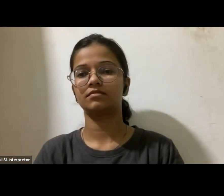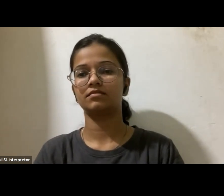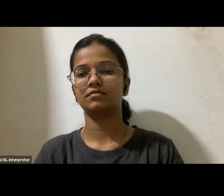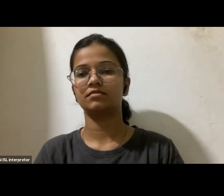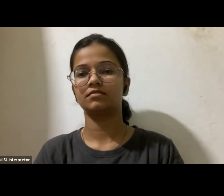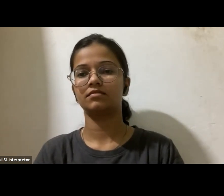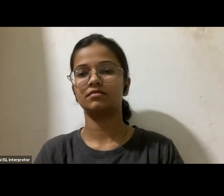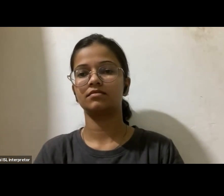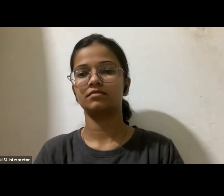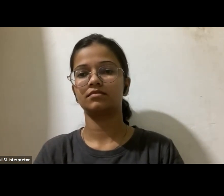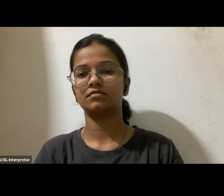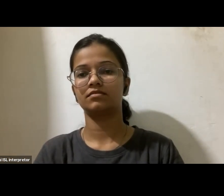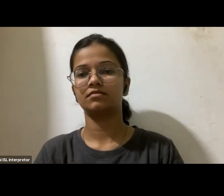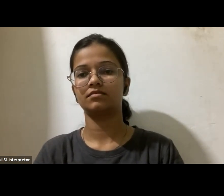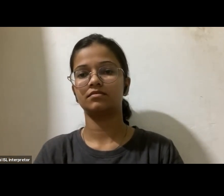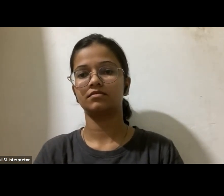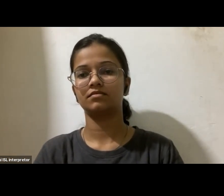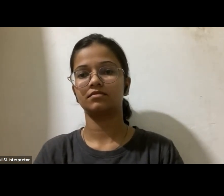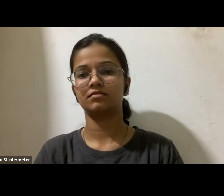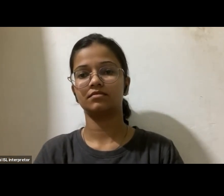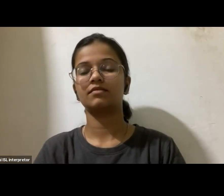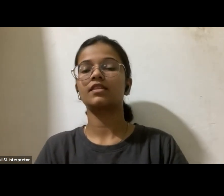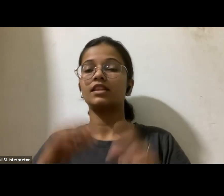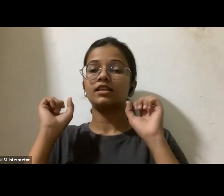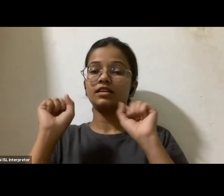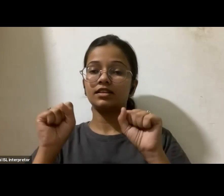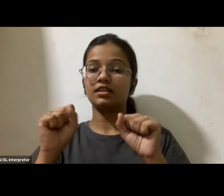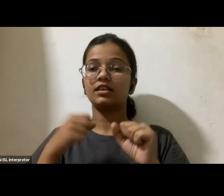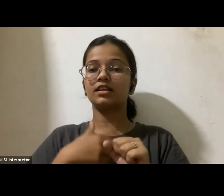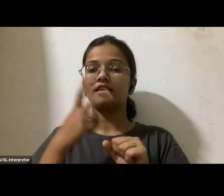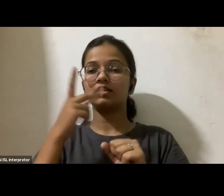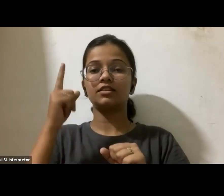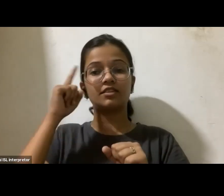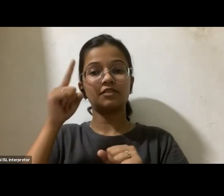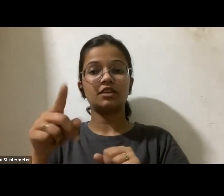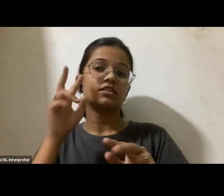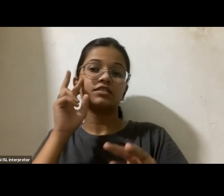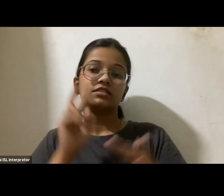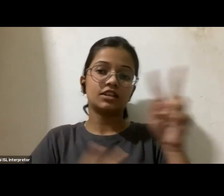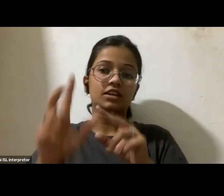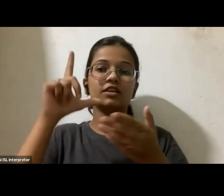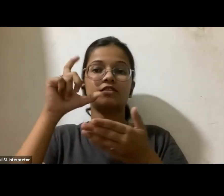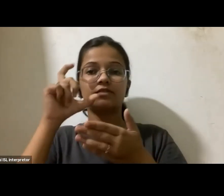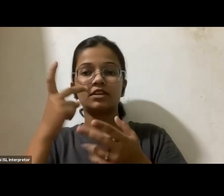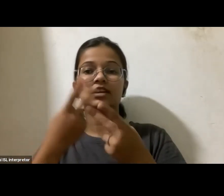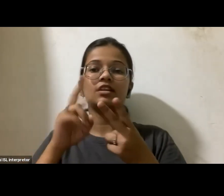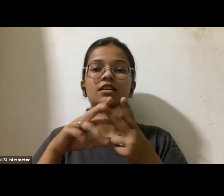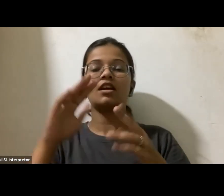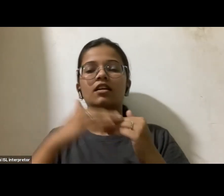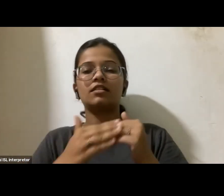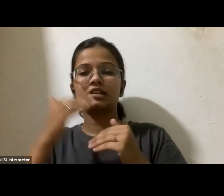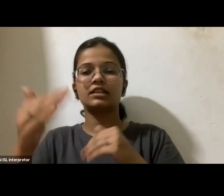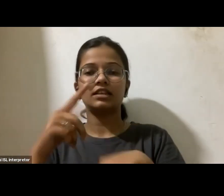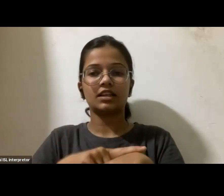okay, I'm going to get to that later. But yeah, so this is what you're seeing in the earlier photographs. But I think over time, and also